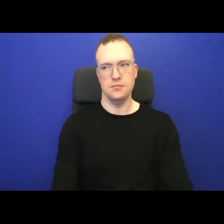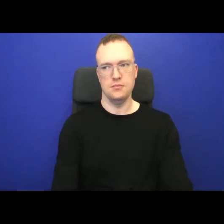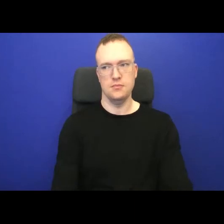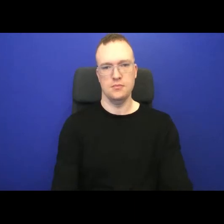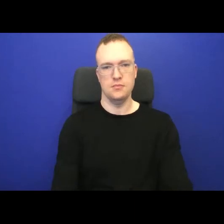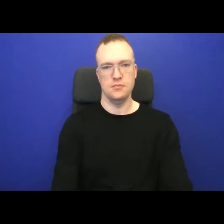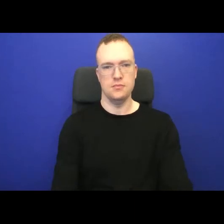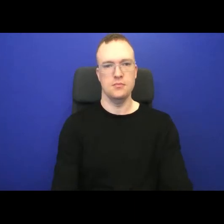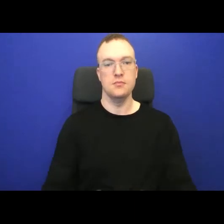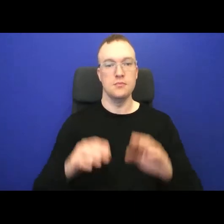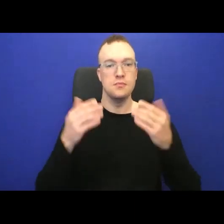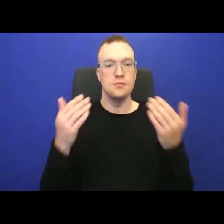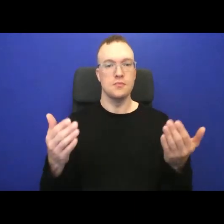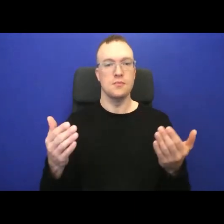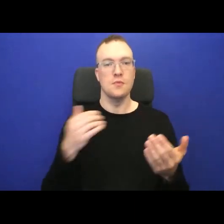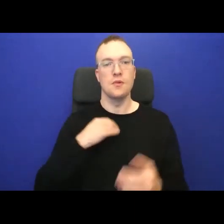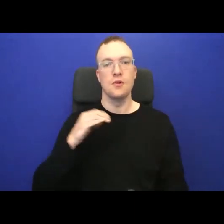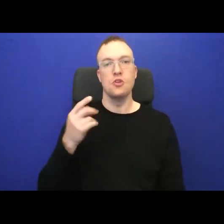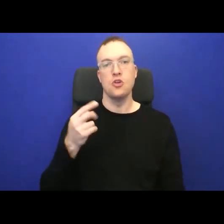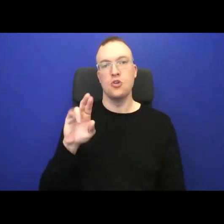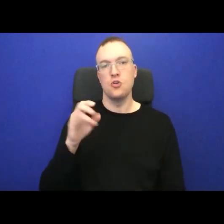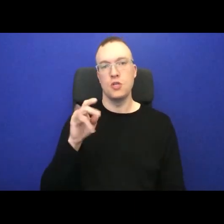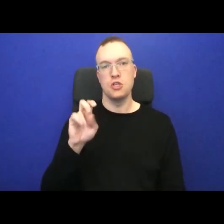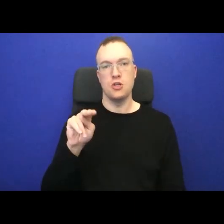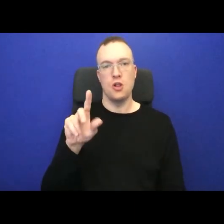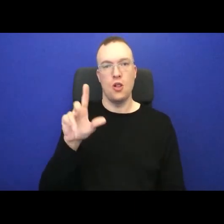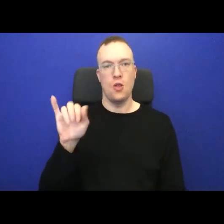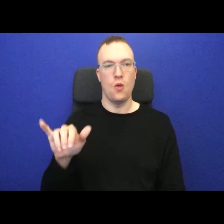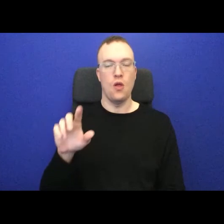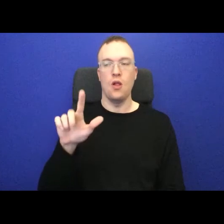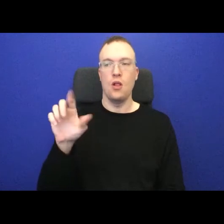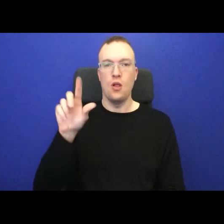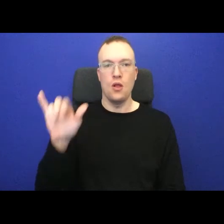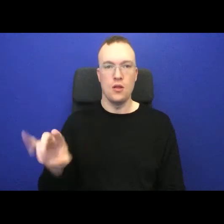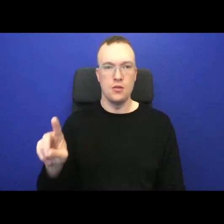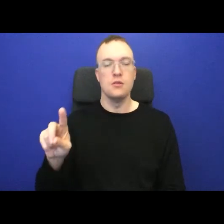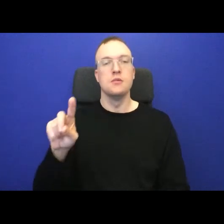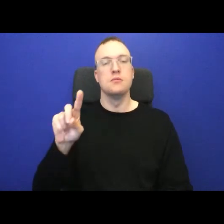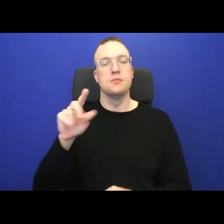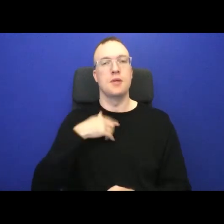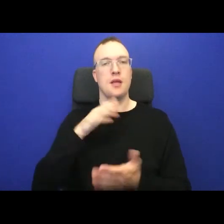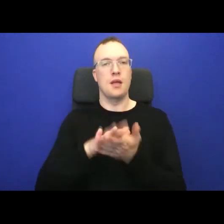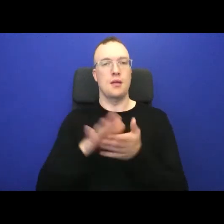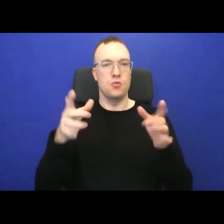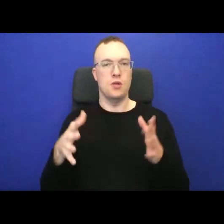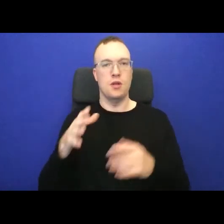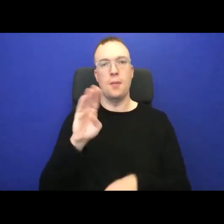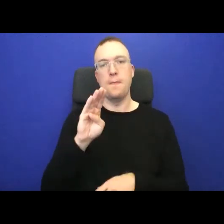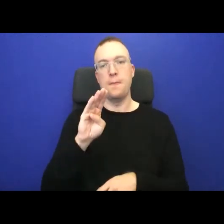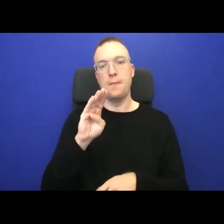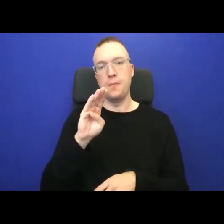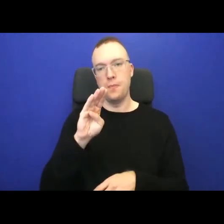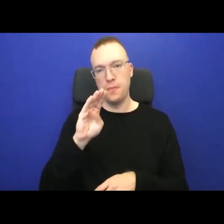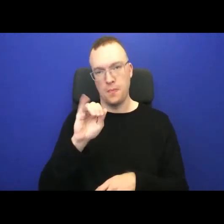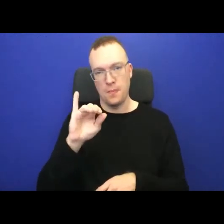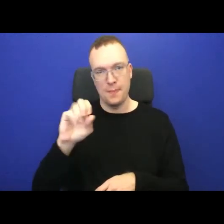Hi everyone, I'm Dr. Christian Lloyd. I'm the Academic Director at the Bader International Study Centre. Thanks for joining us today and